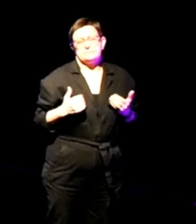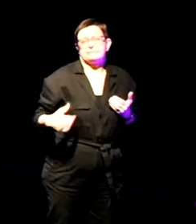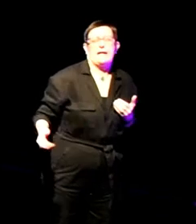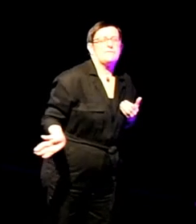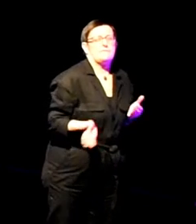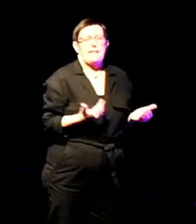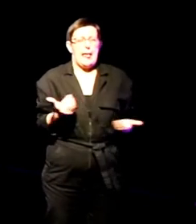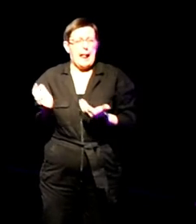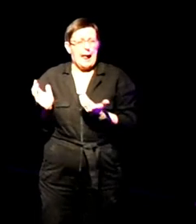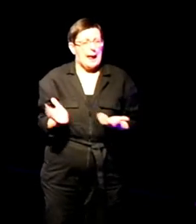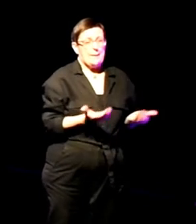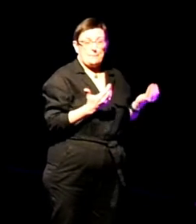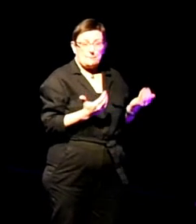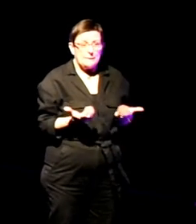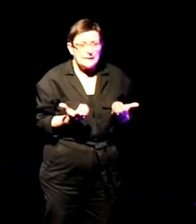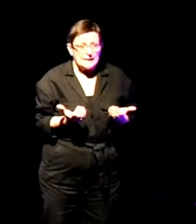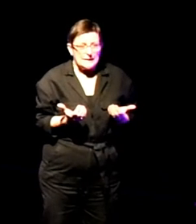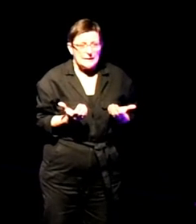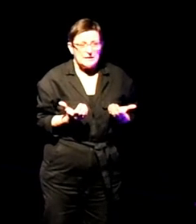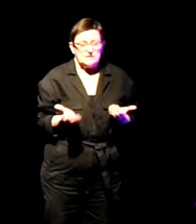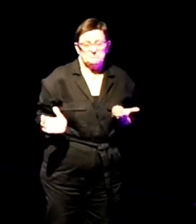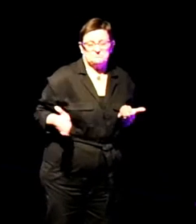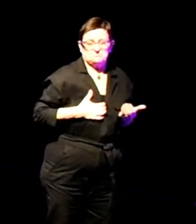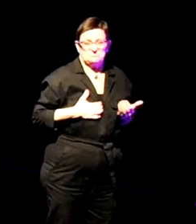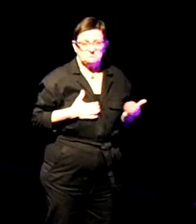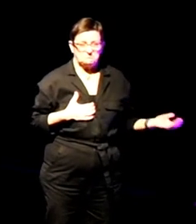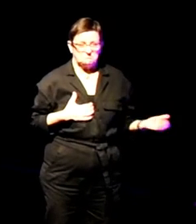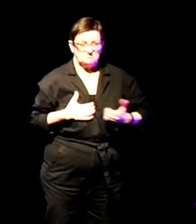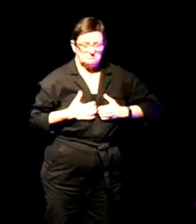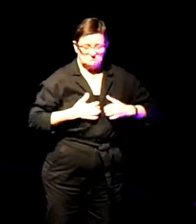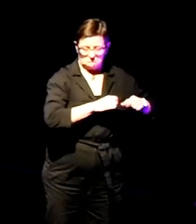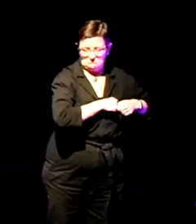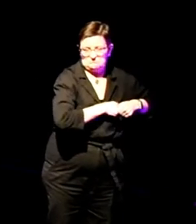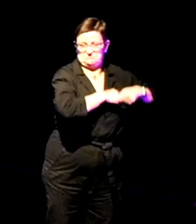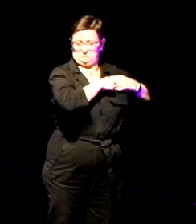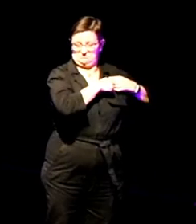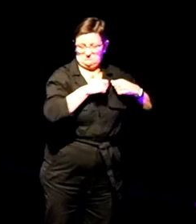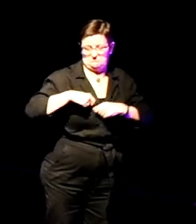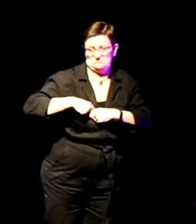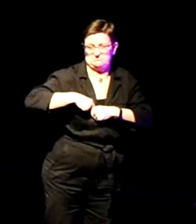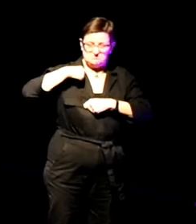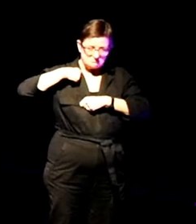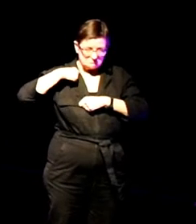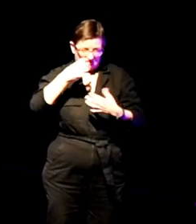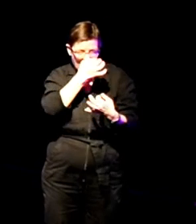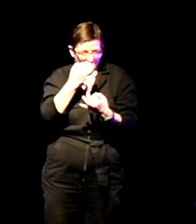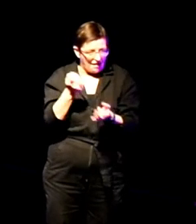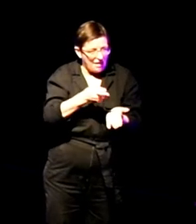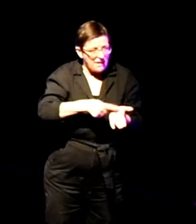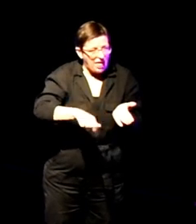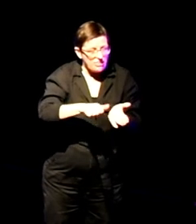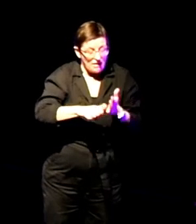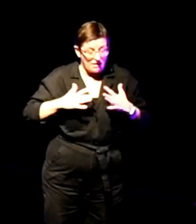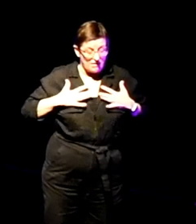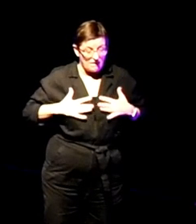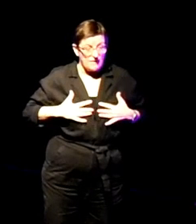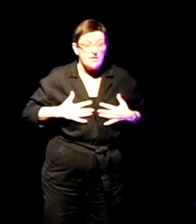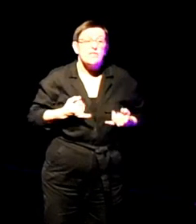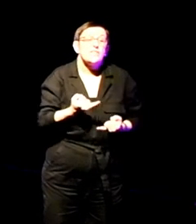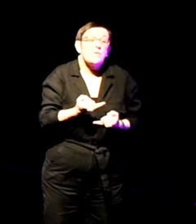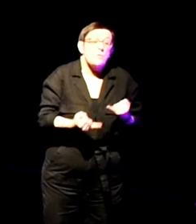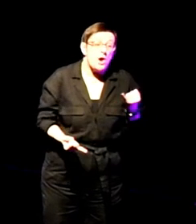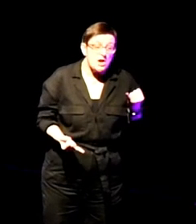flappy, easily tied down with straps if I'm feeling the lure of leather. At their